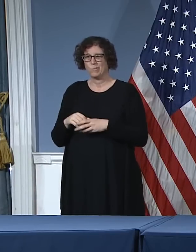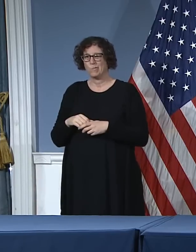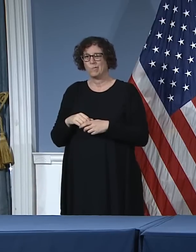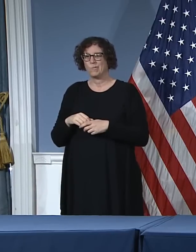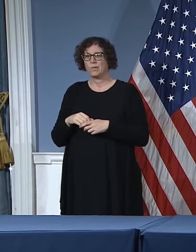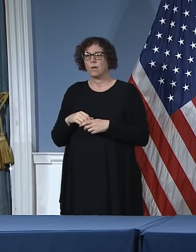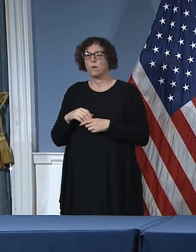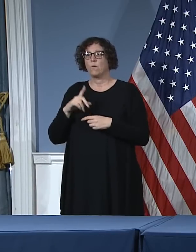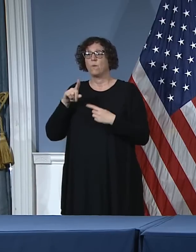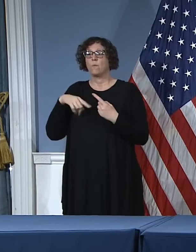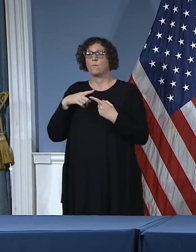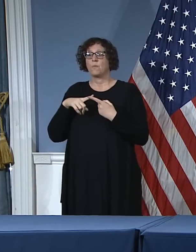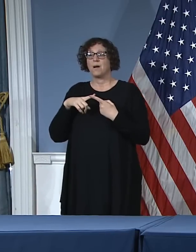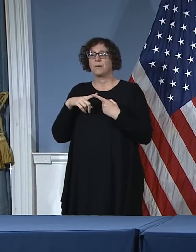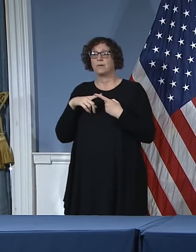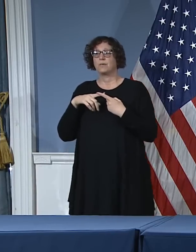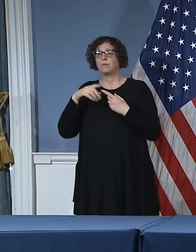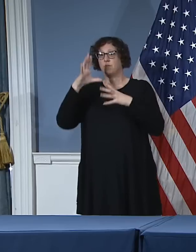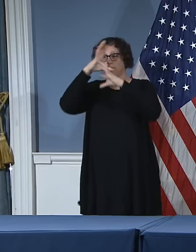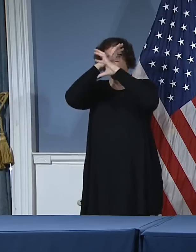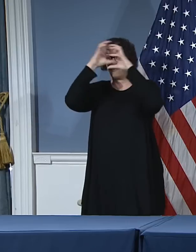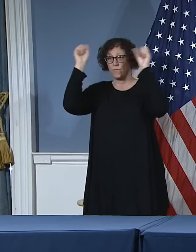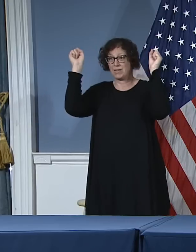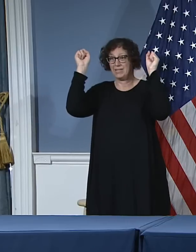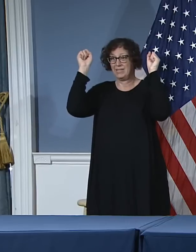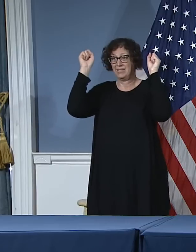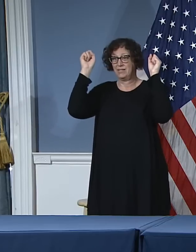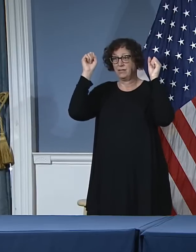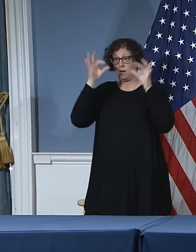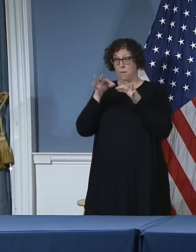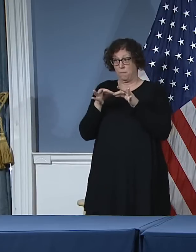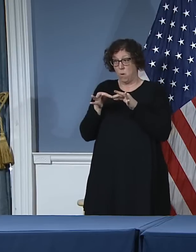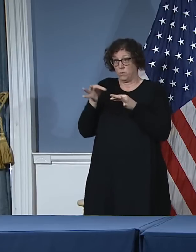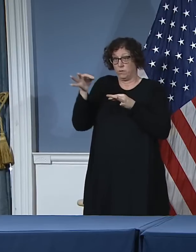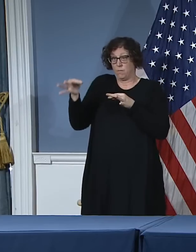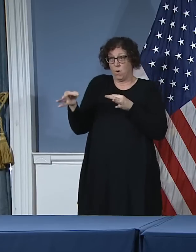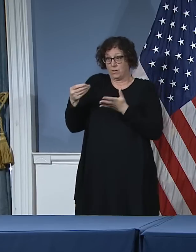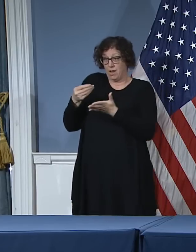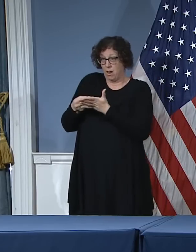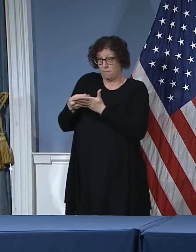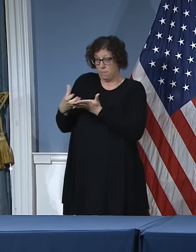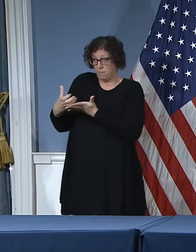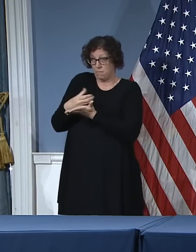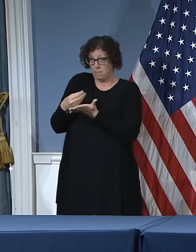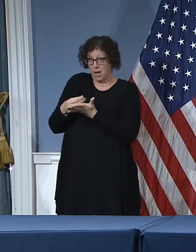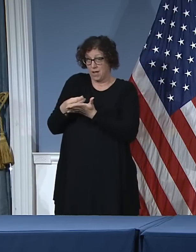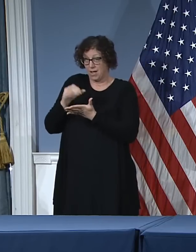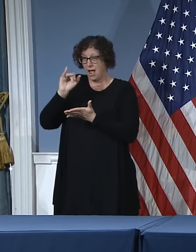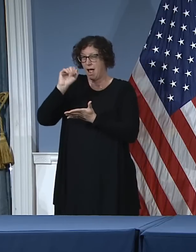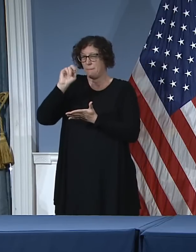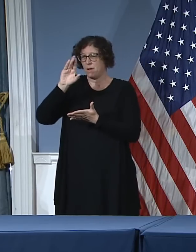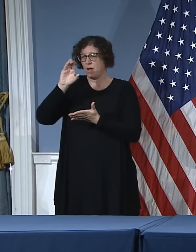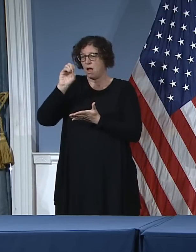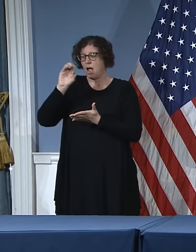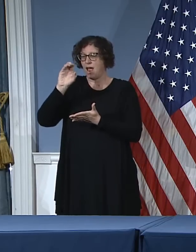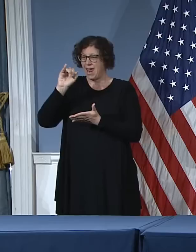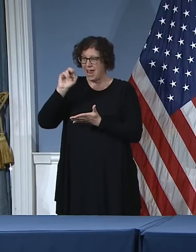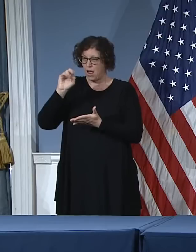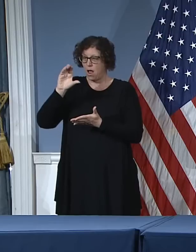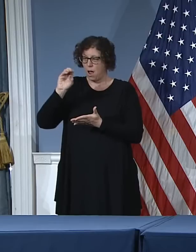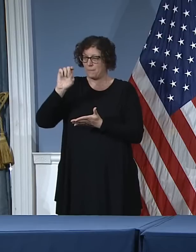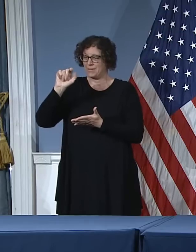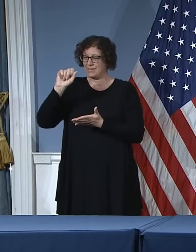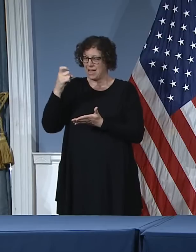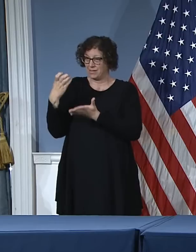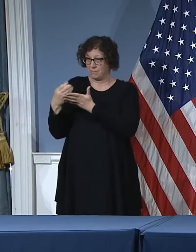president canceled or postponed, I should say, income tax payments, that immediately took about $1.7